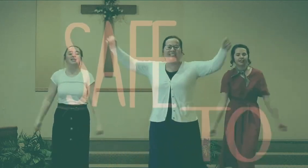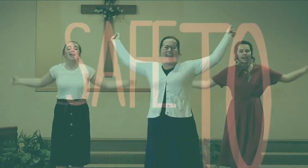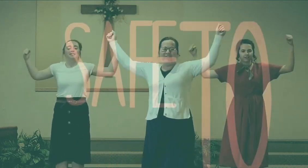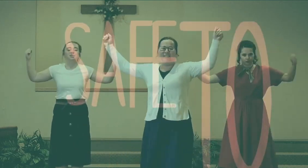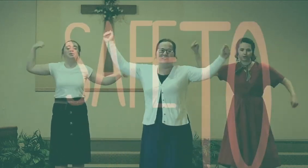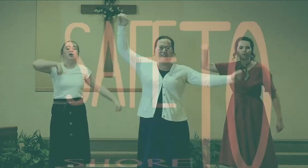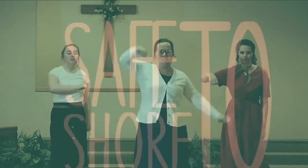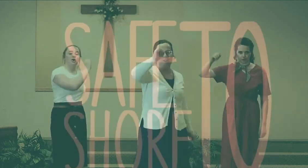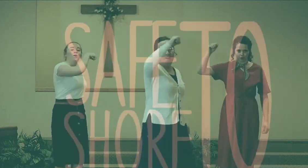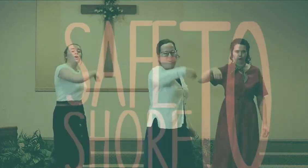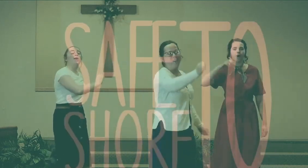safe to